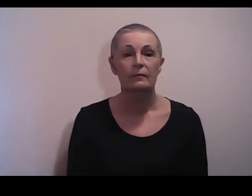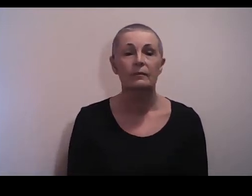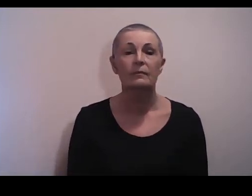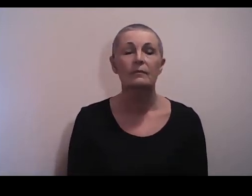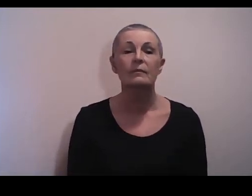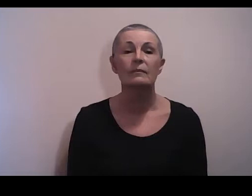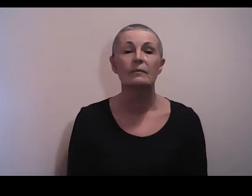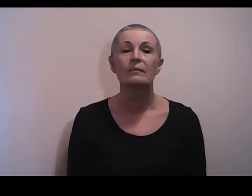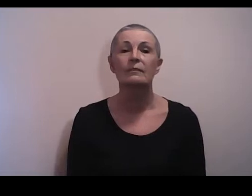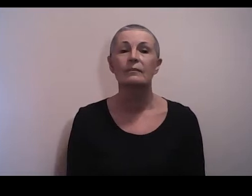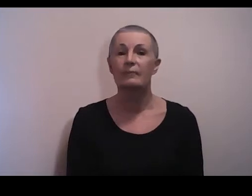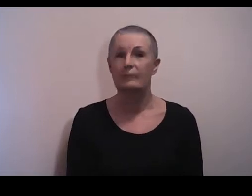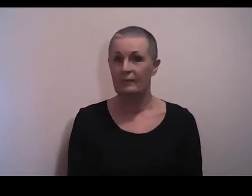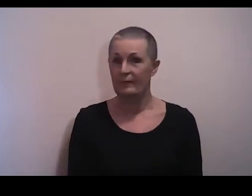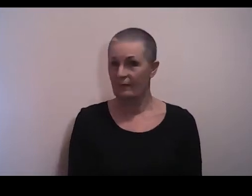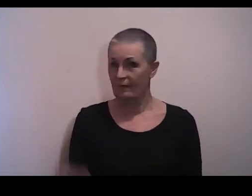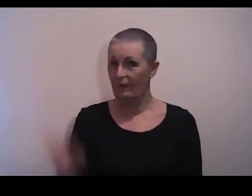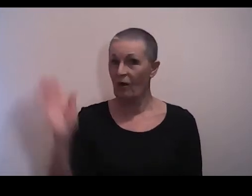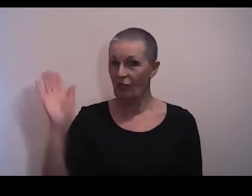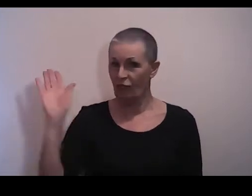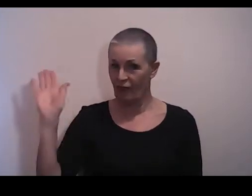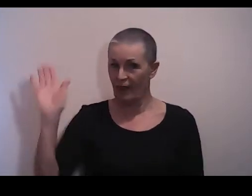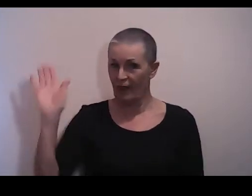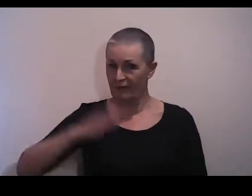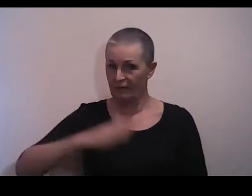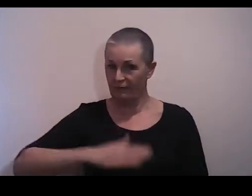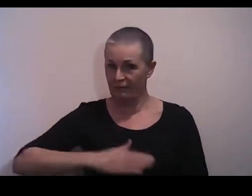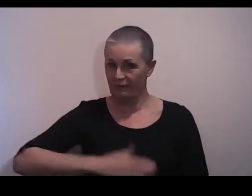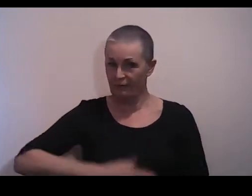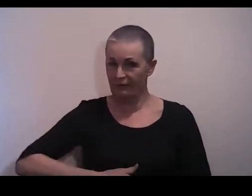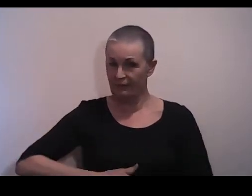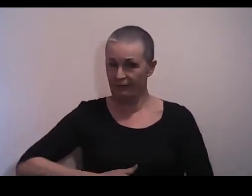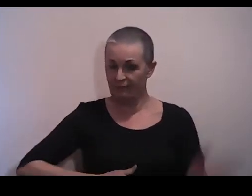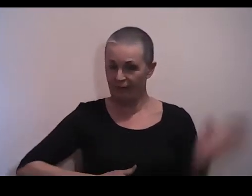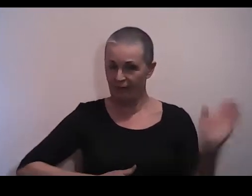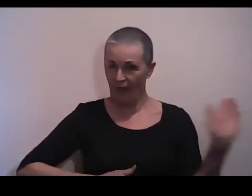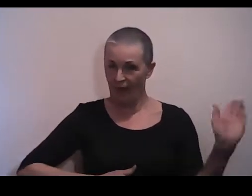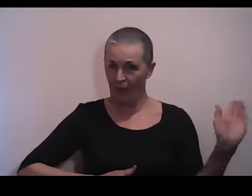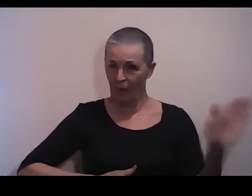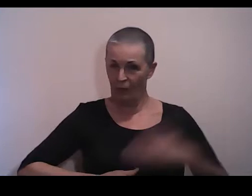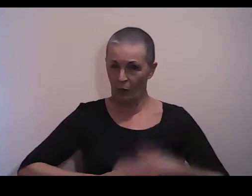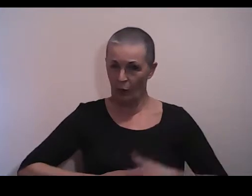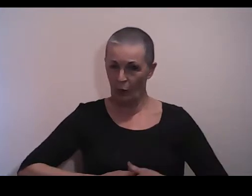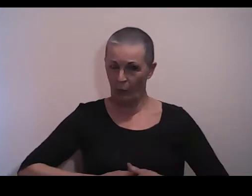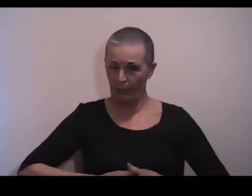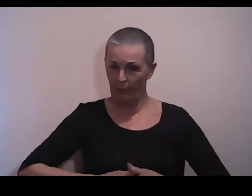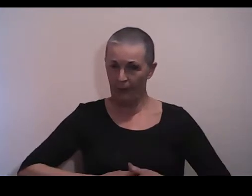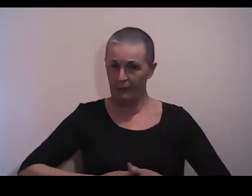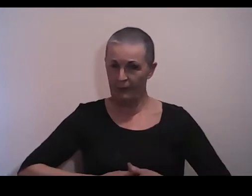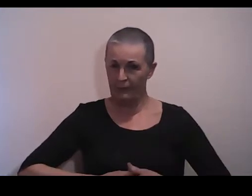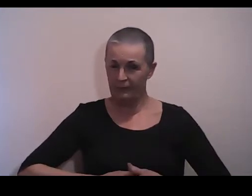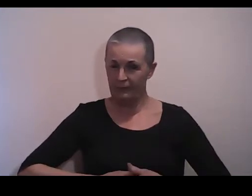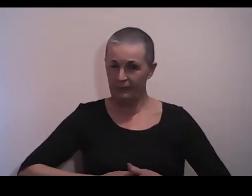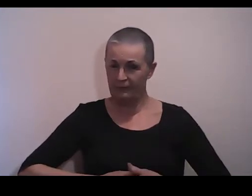And again, my right hand goes on my belly, on my cauldron, and the left hand on top. If you're a boy or a